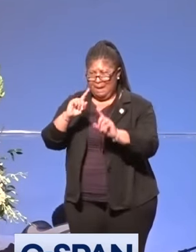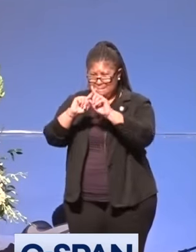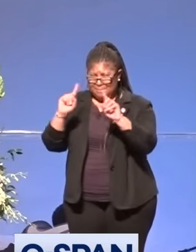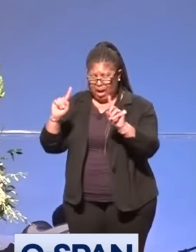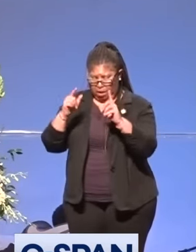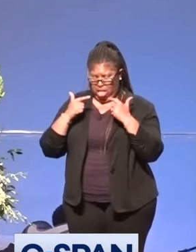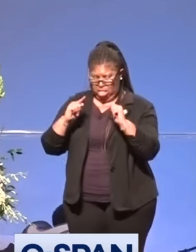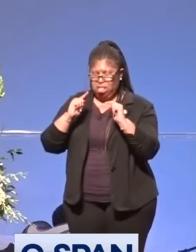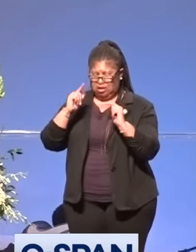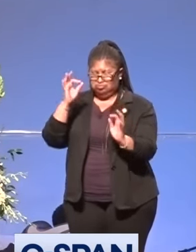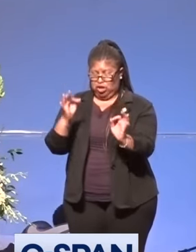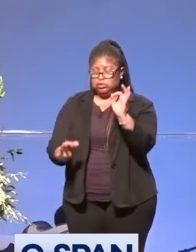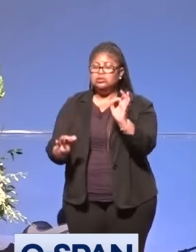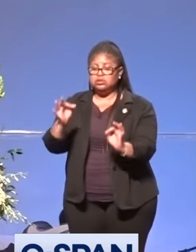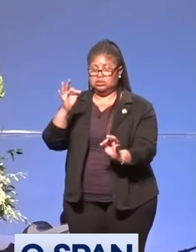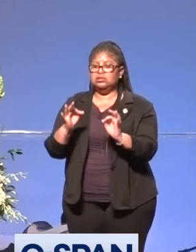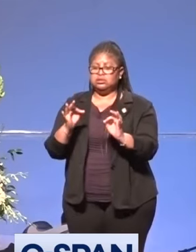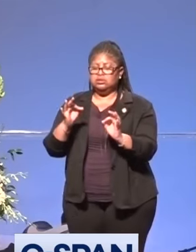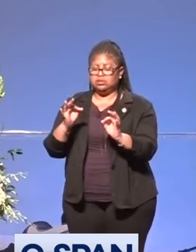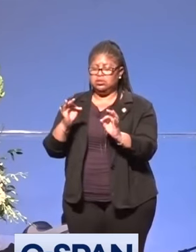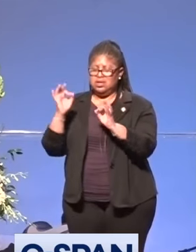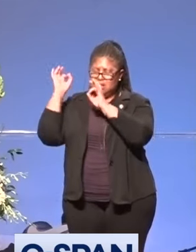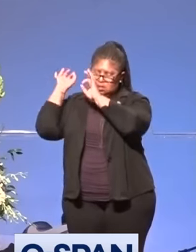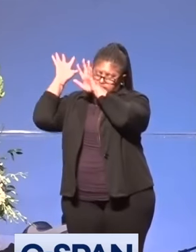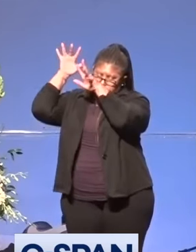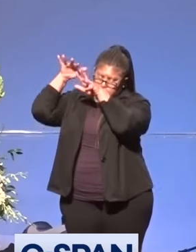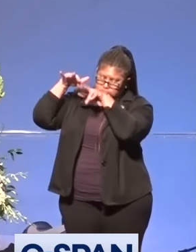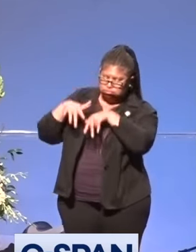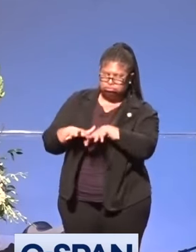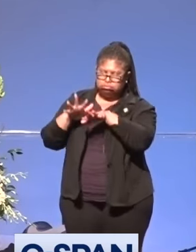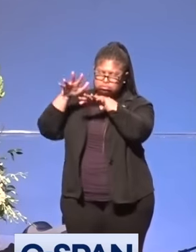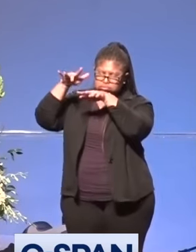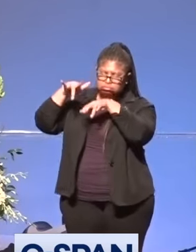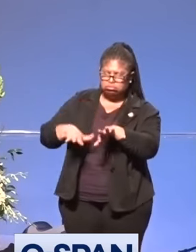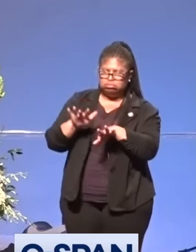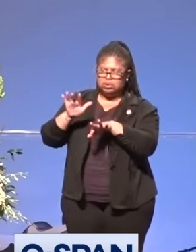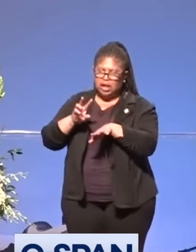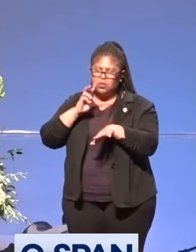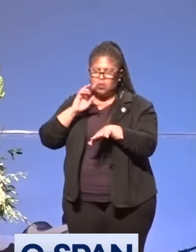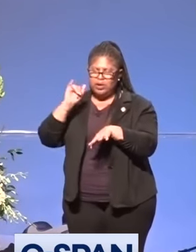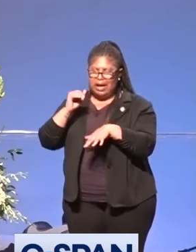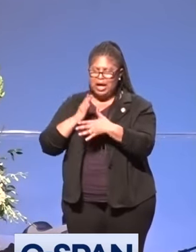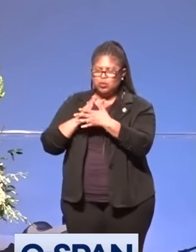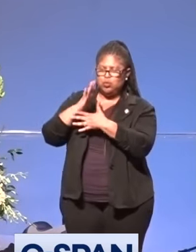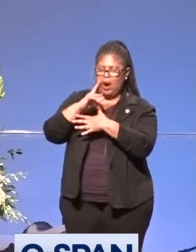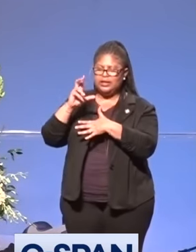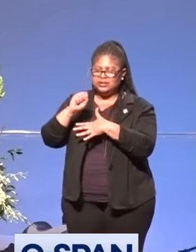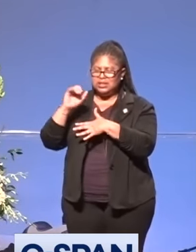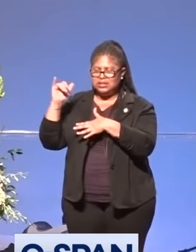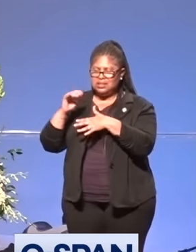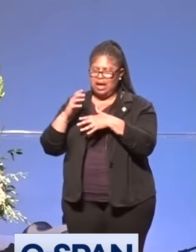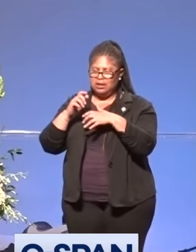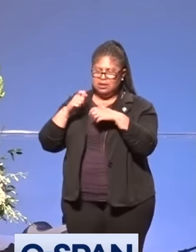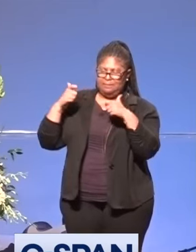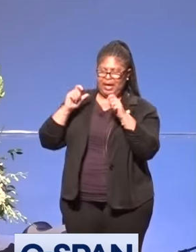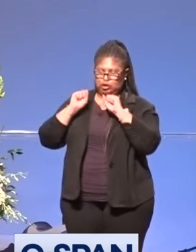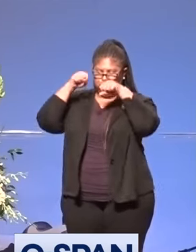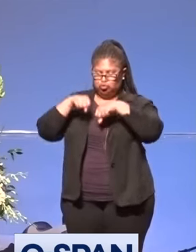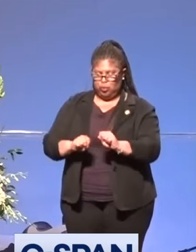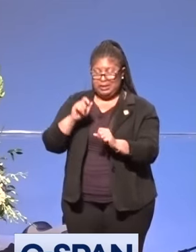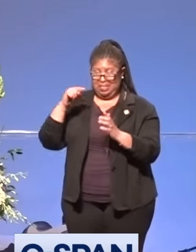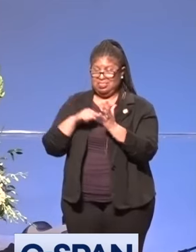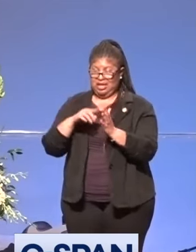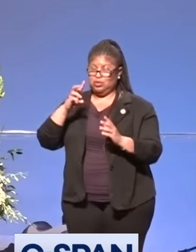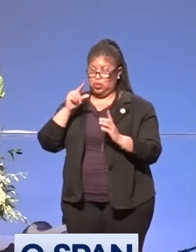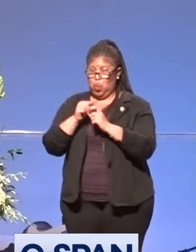justice run down like waters, and righteousness like a mighty stream. And this is the word